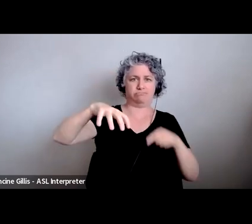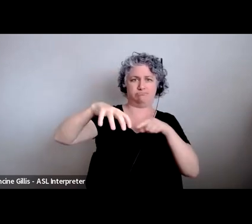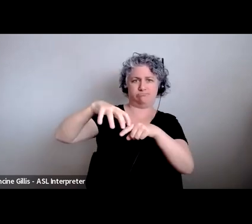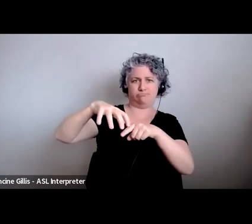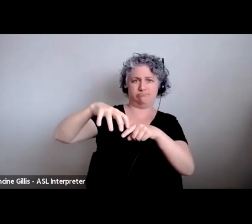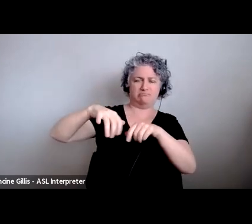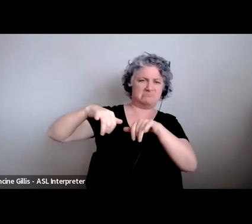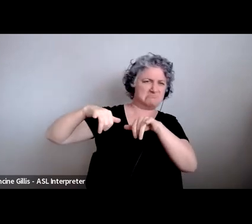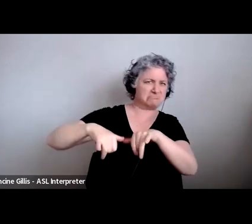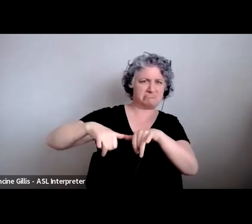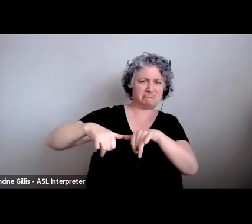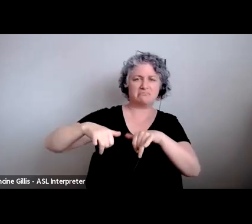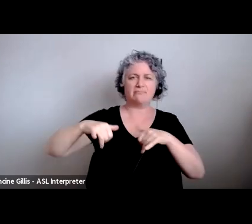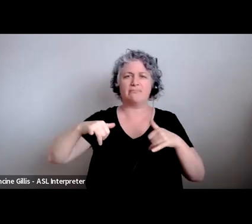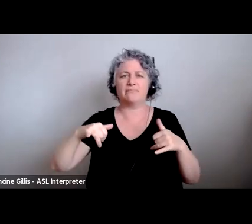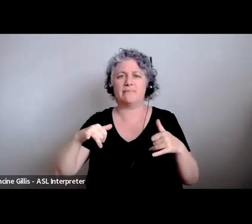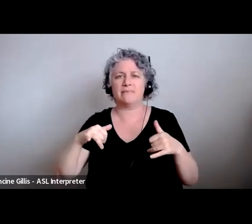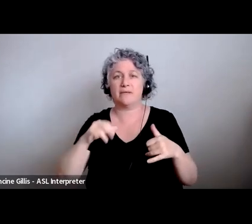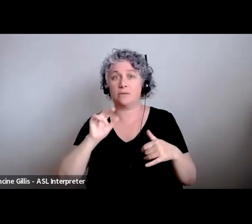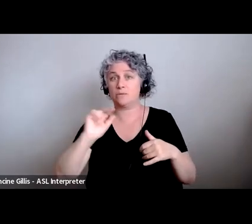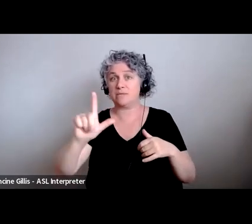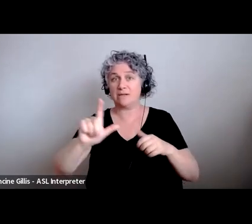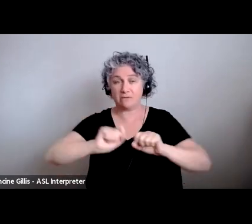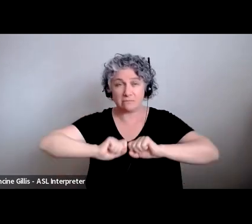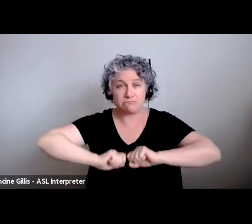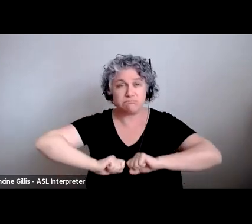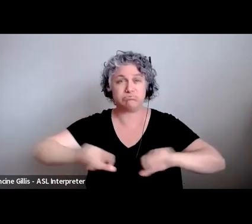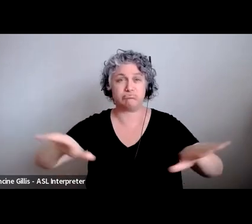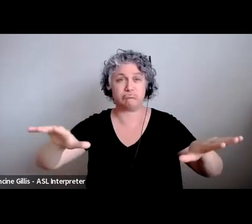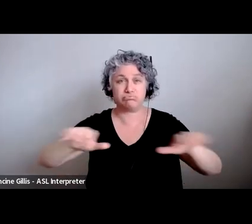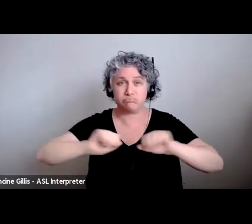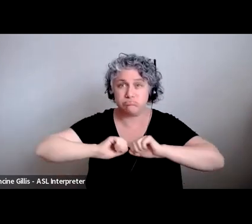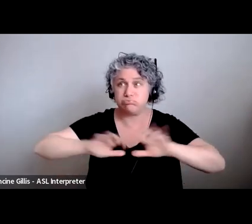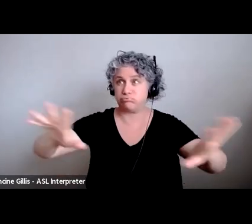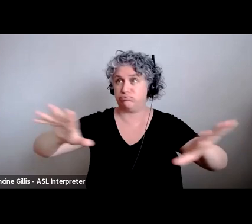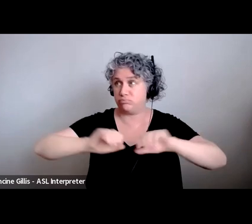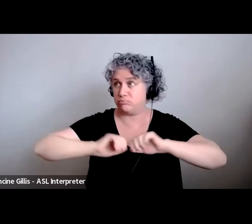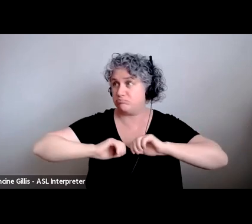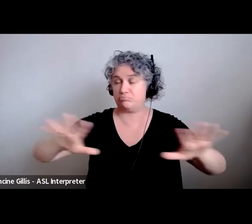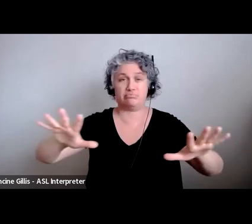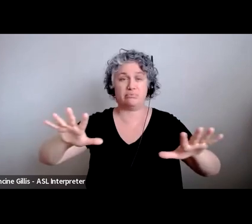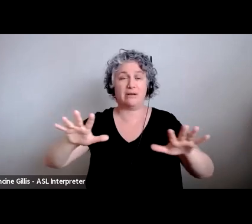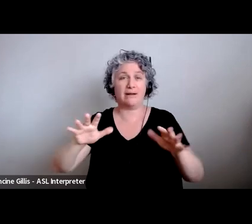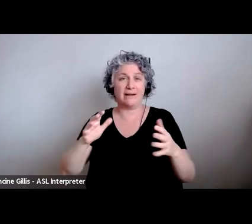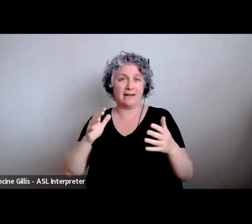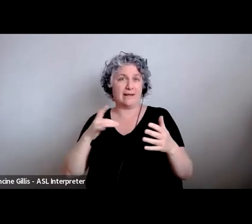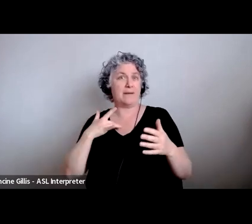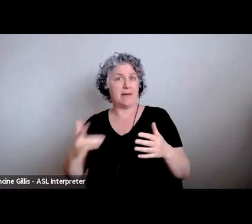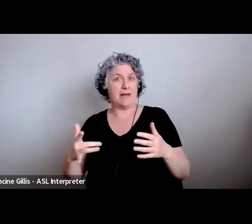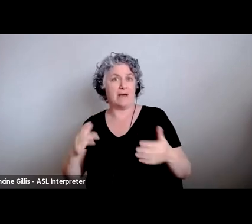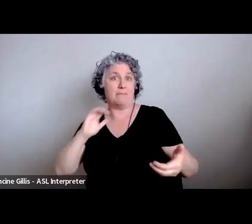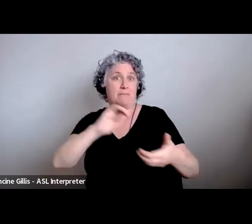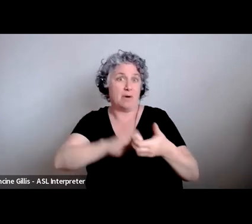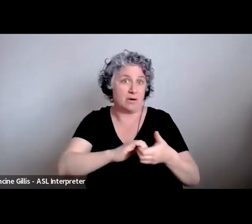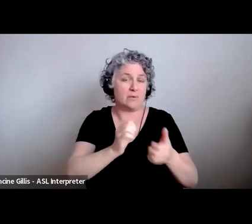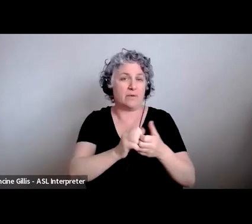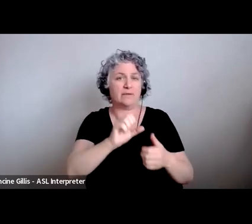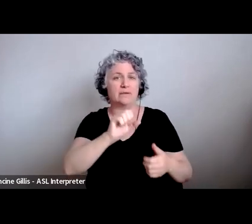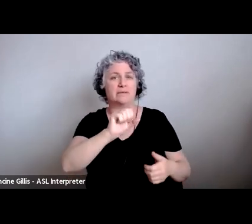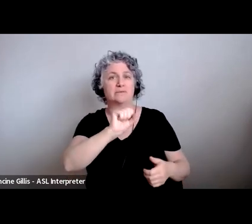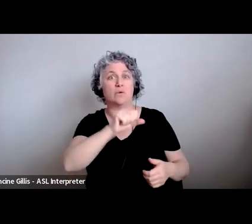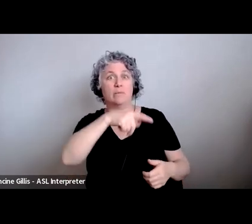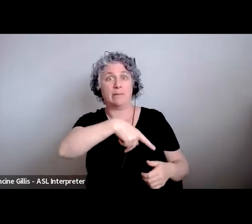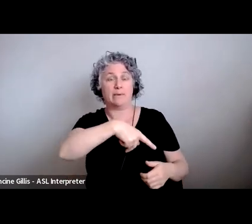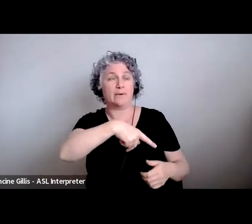with an audience outside our newsletter. And so often if we partner with Soul Pepper and do a show there, people think it's a Soul Pepper show, or we're here at